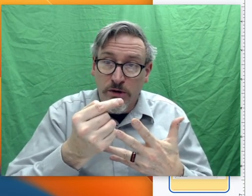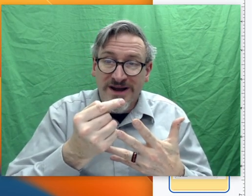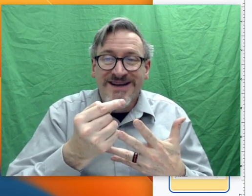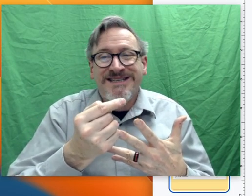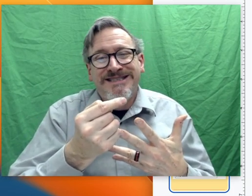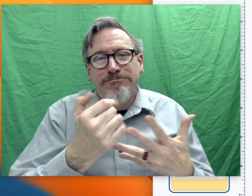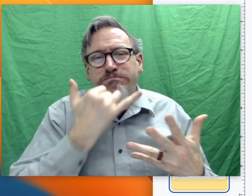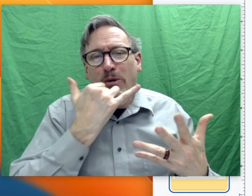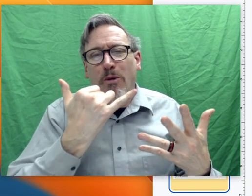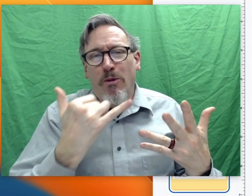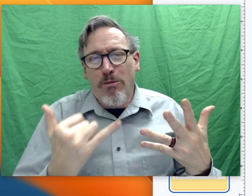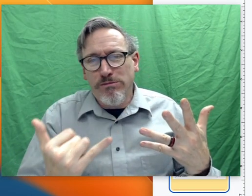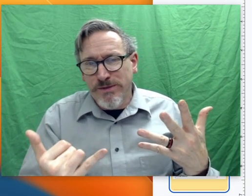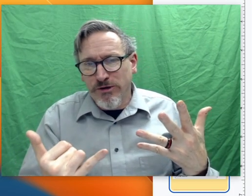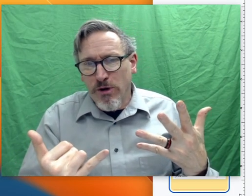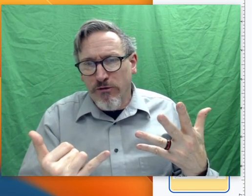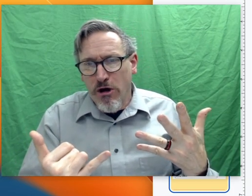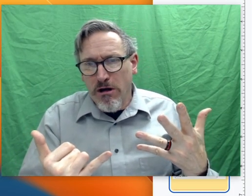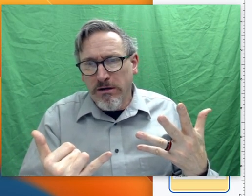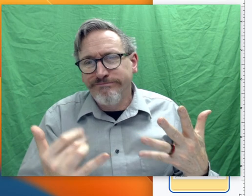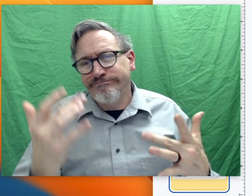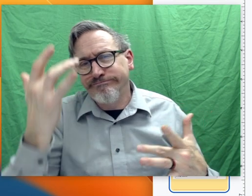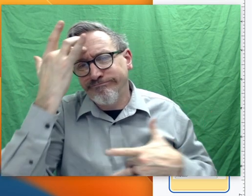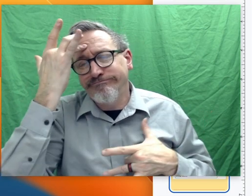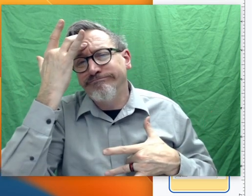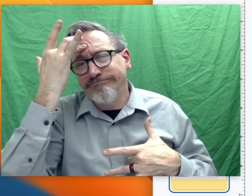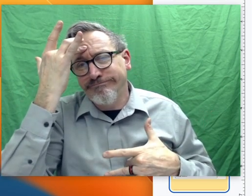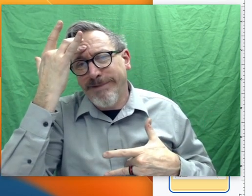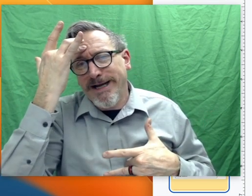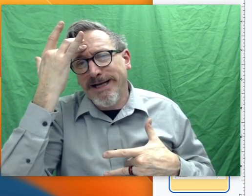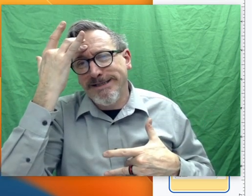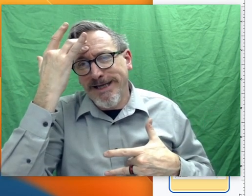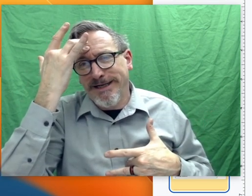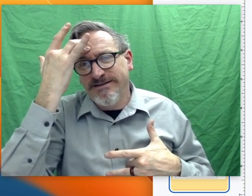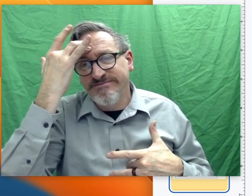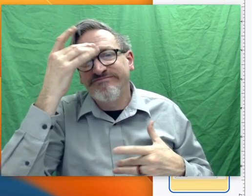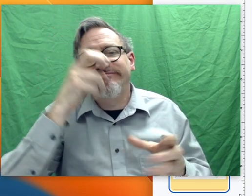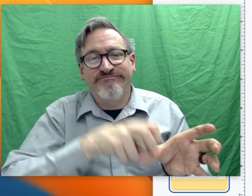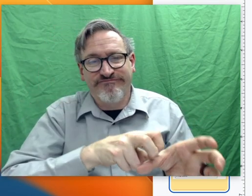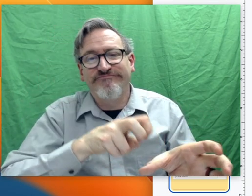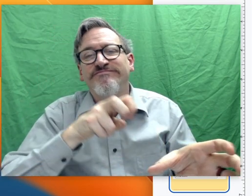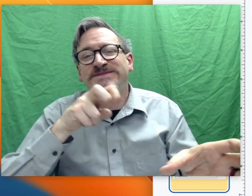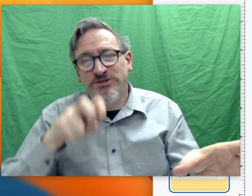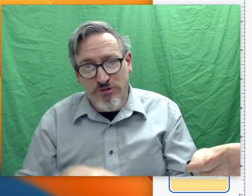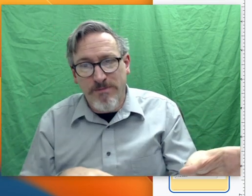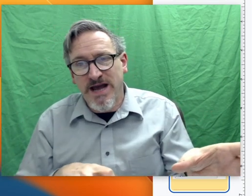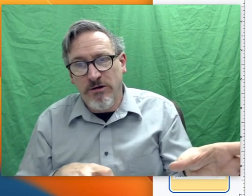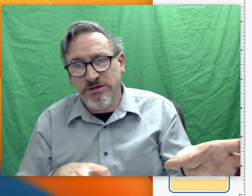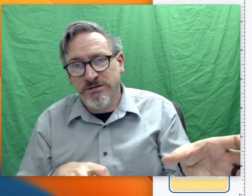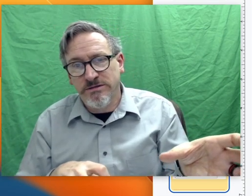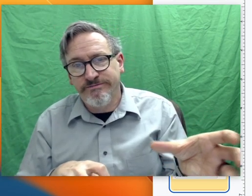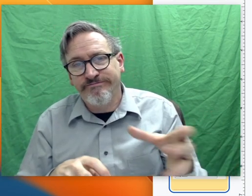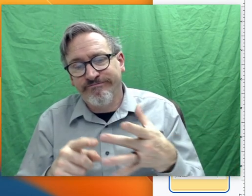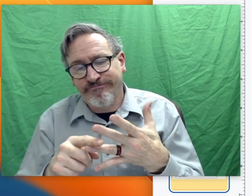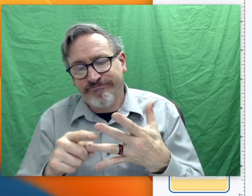boom, boom, something went wrong. I got sick, dropped